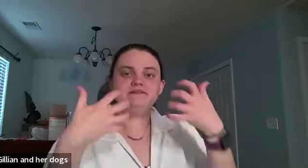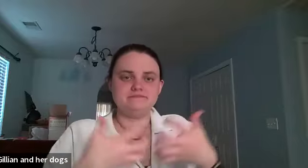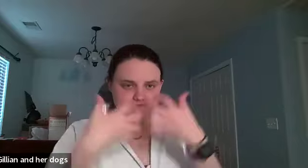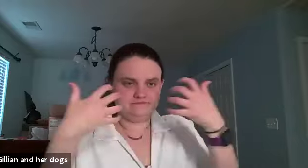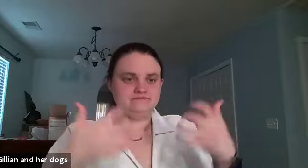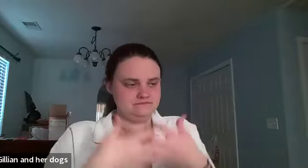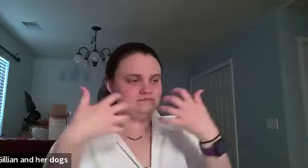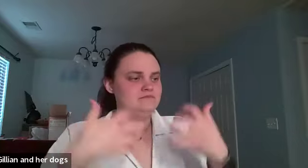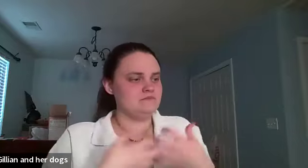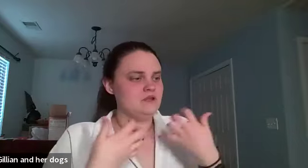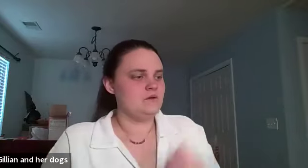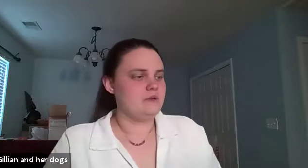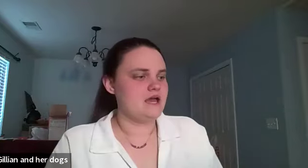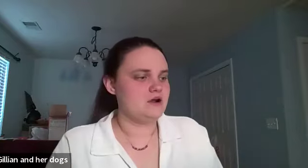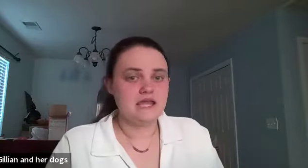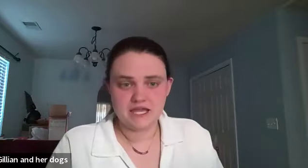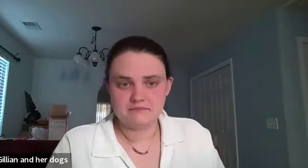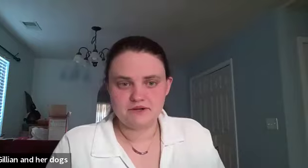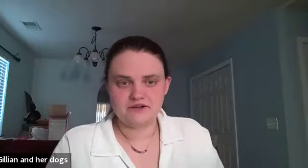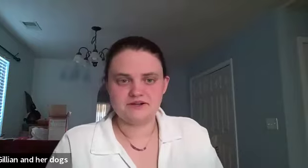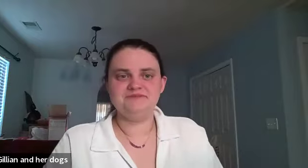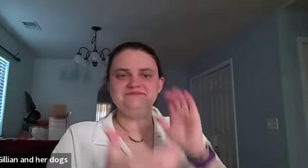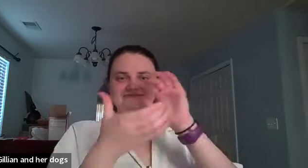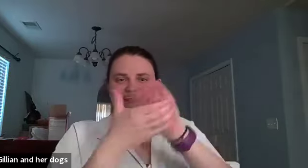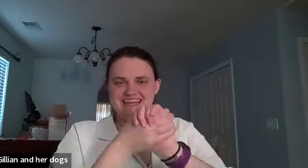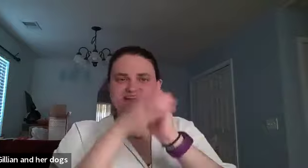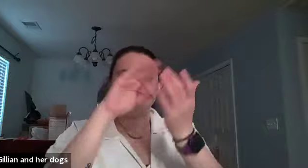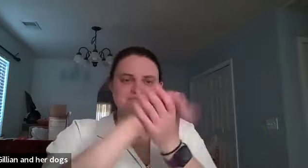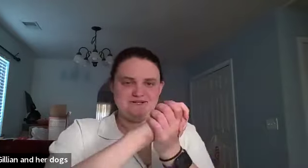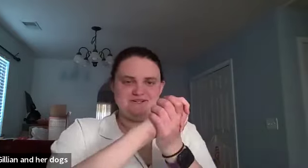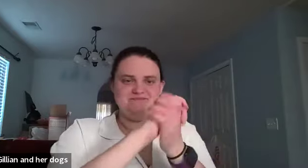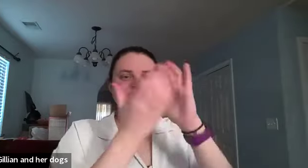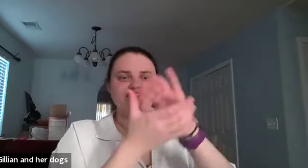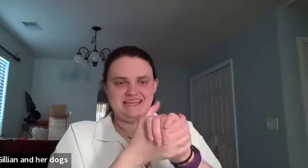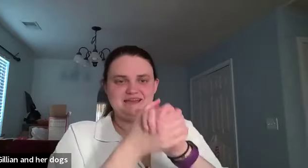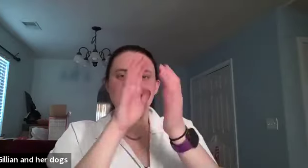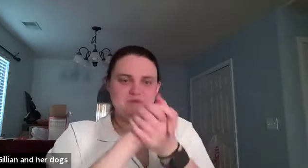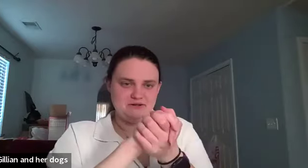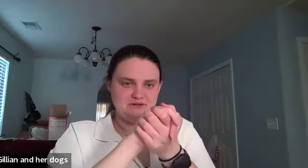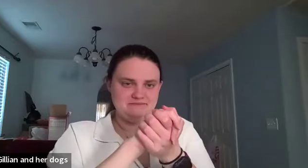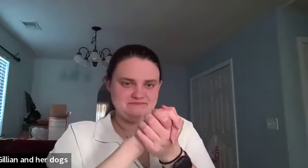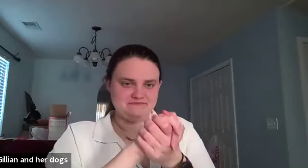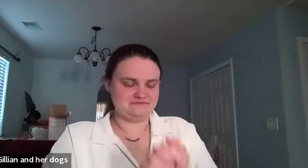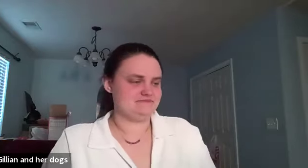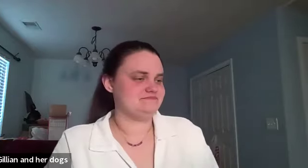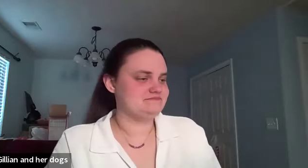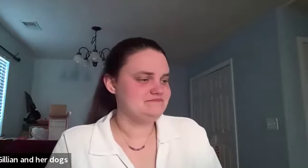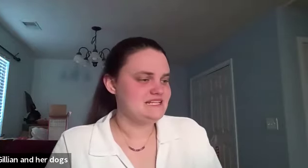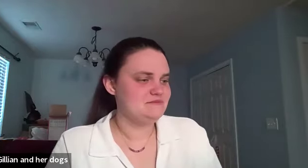salad. We had our hamburger, hamburger, hamburger. We